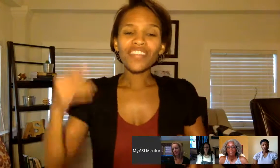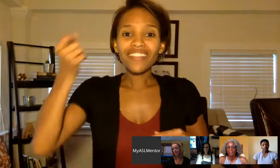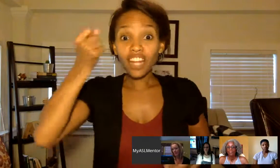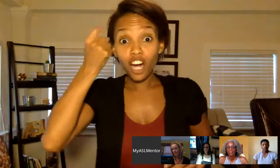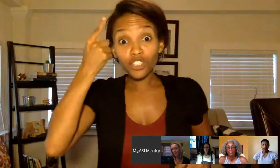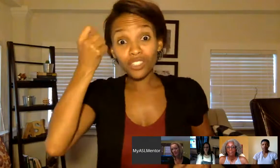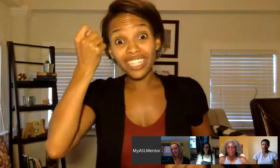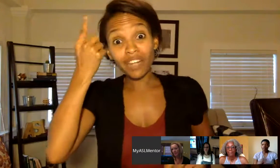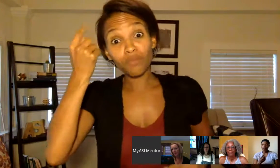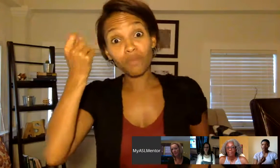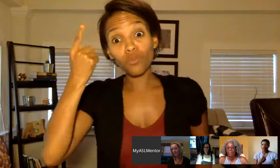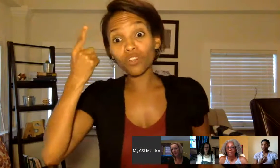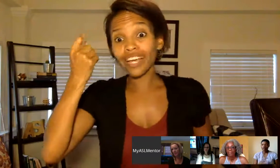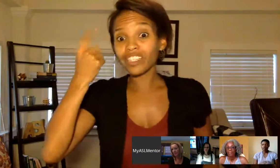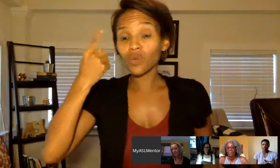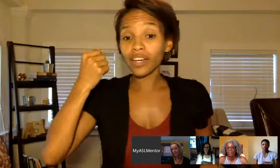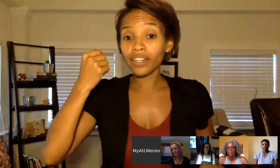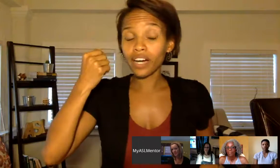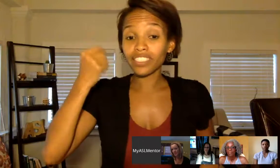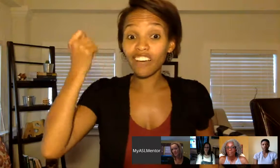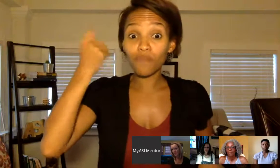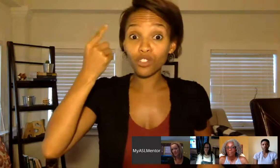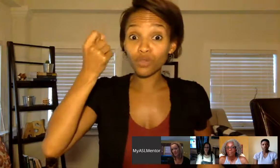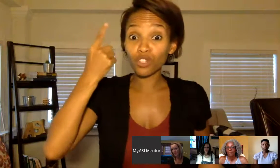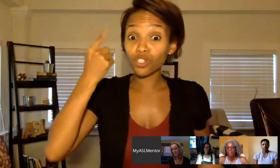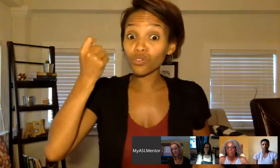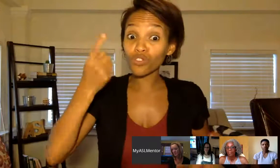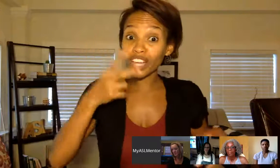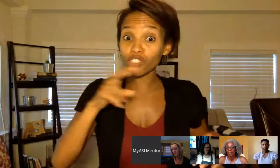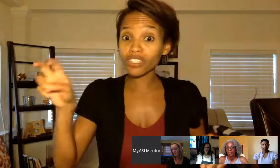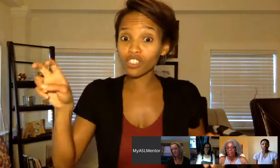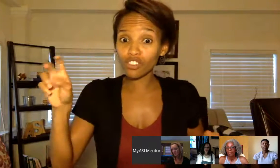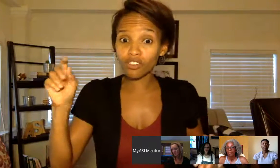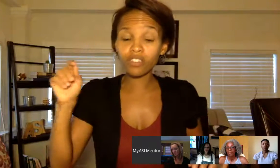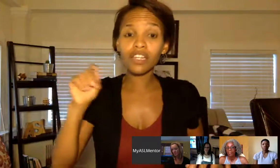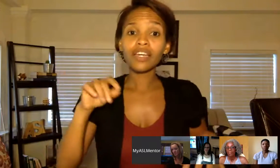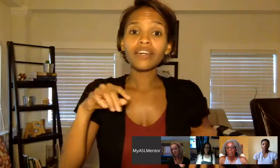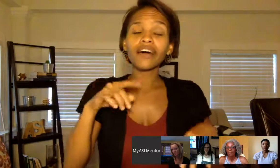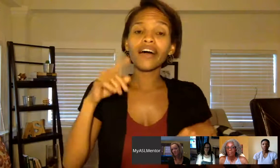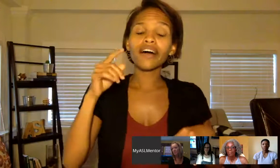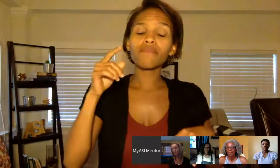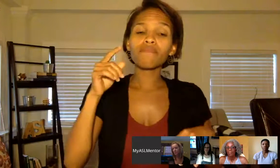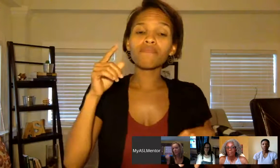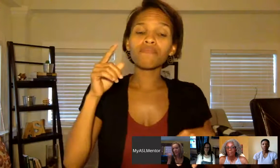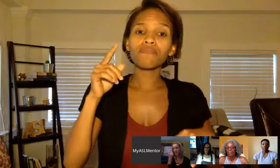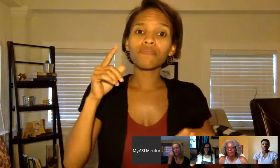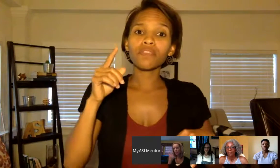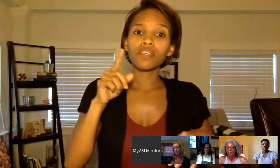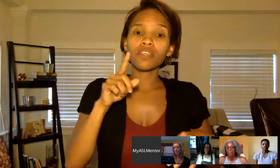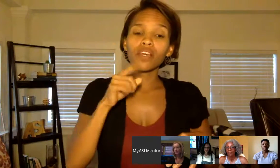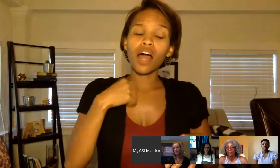I think that understand would be more likely what a deaf person would use for that transition.